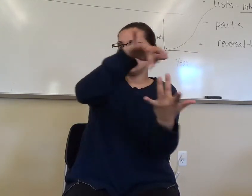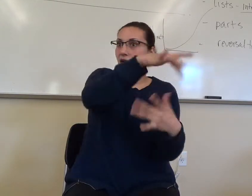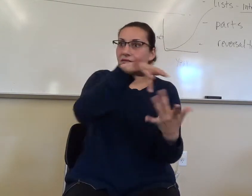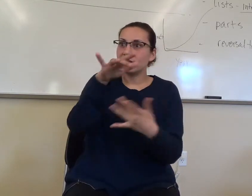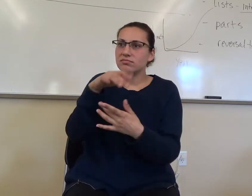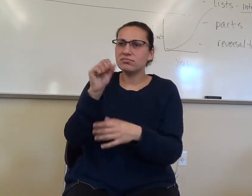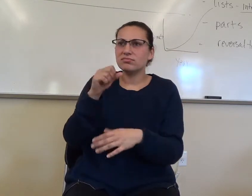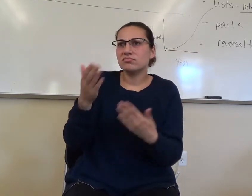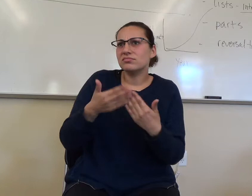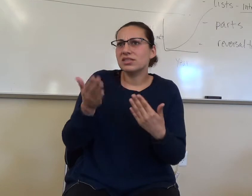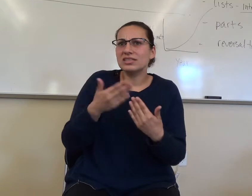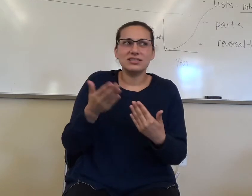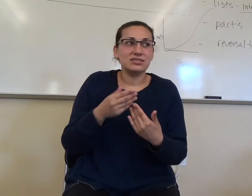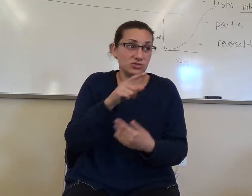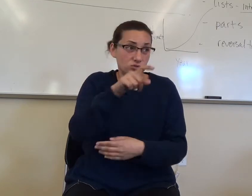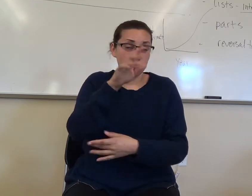believe me, has anyone ever traveled in Europe?